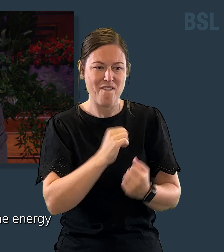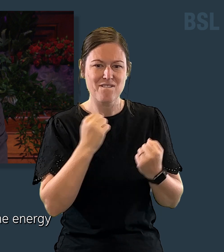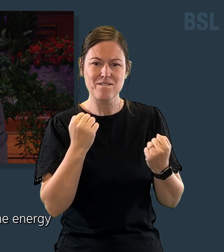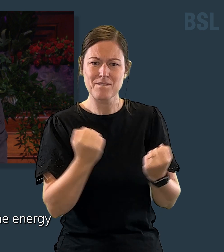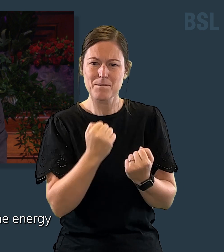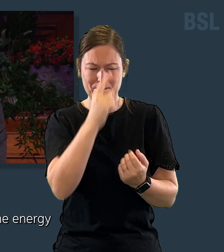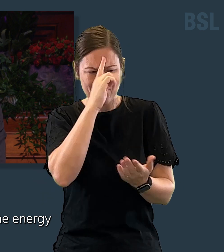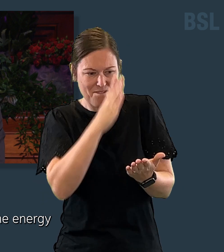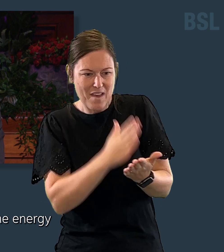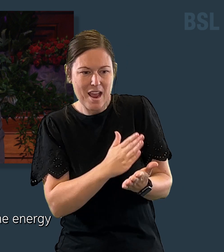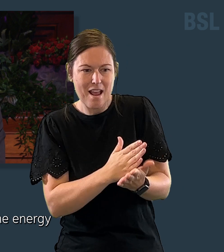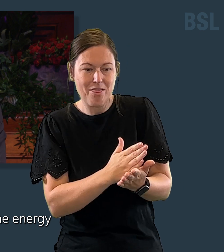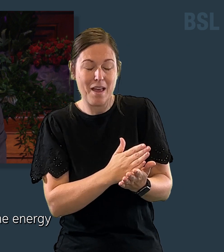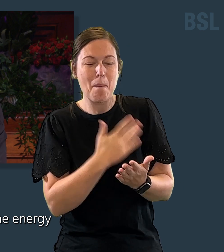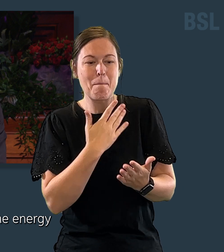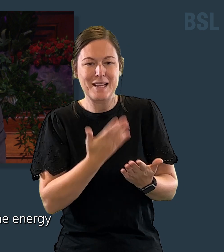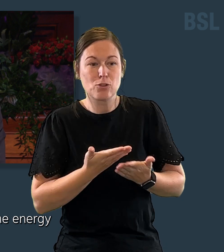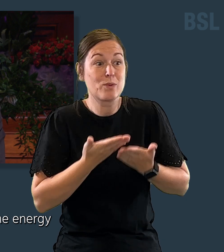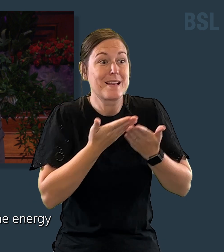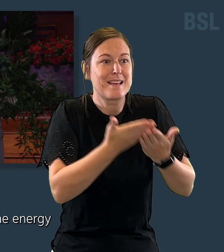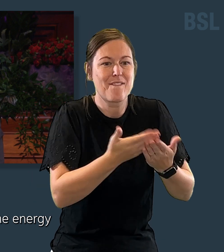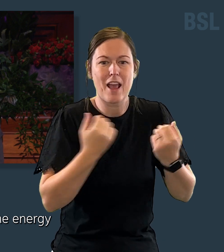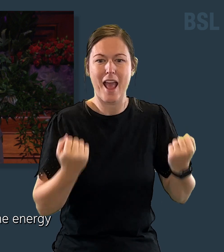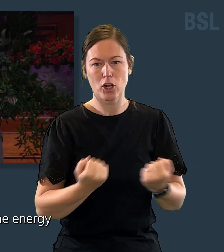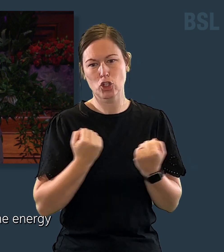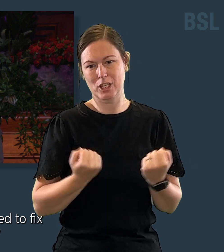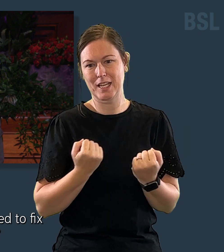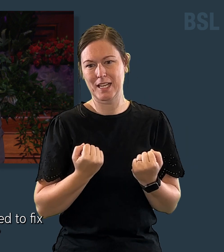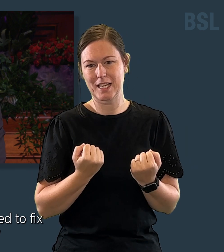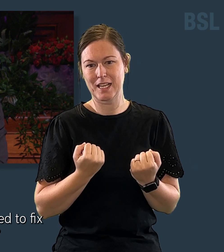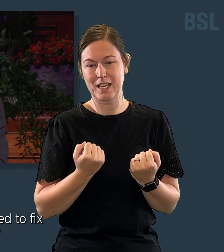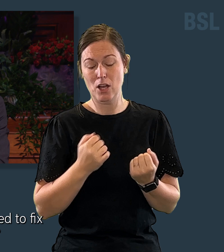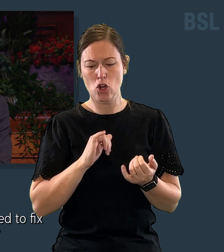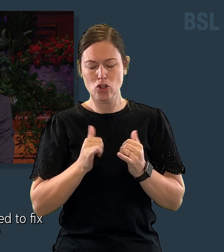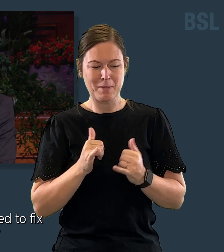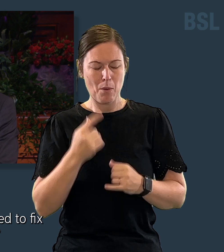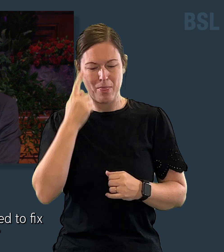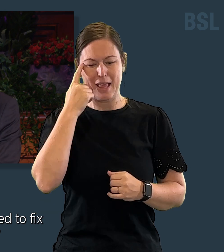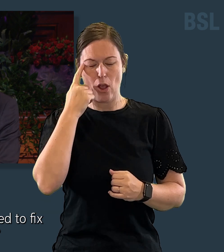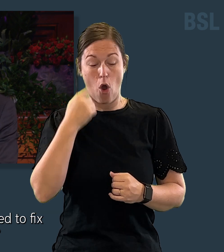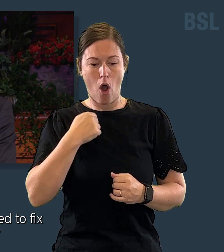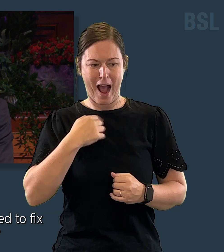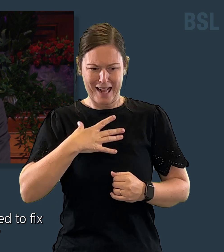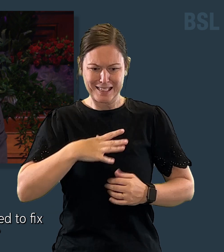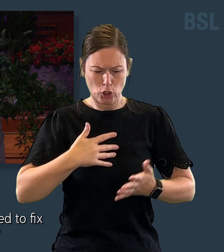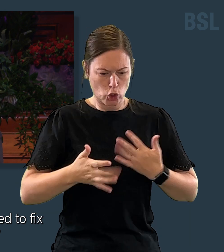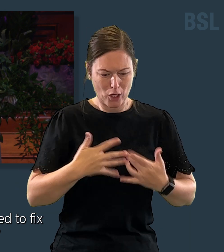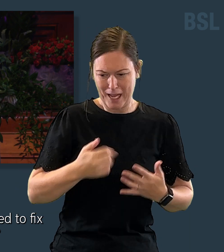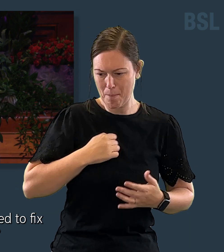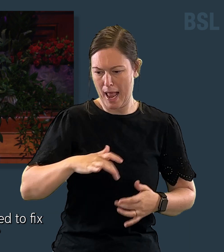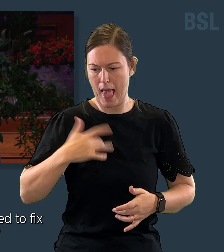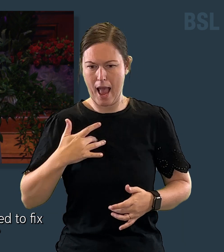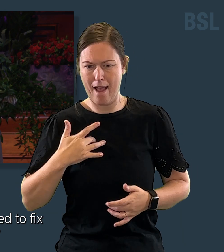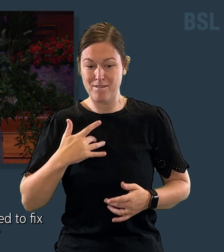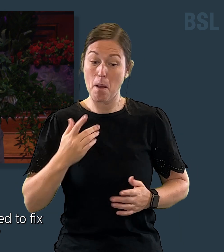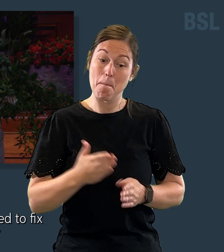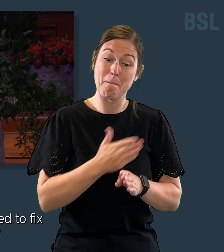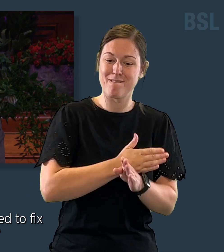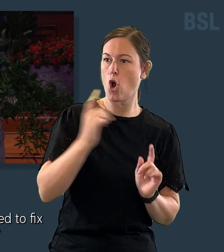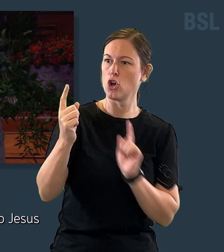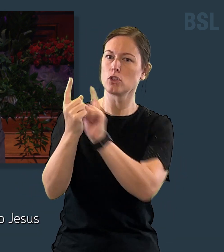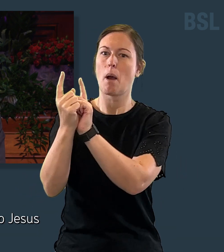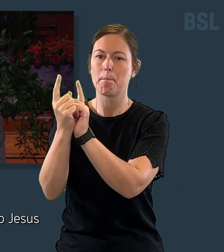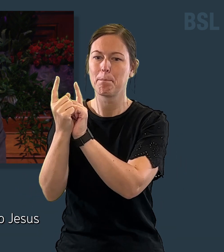what gives us the energy to begin the journey. Sometimes we may think, I need to fix my life before I come to